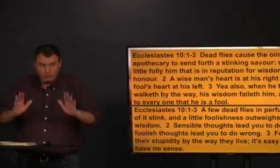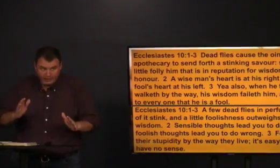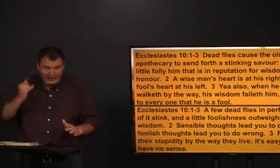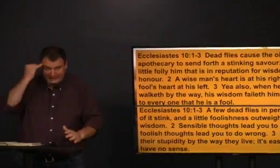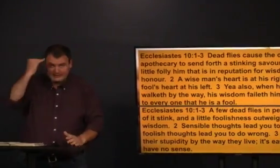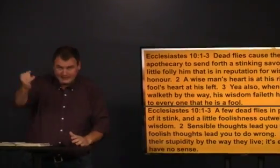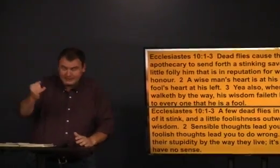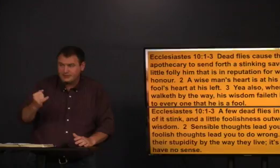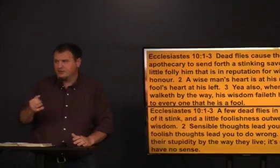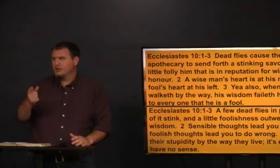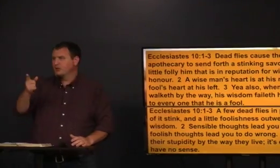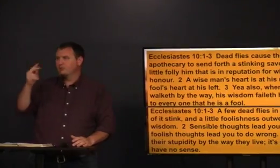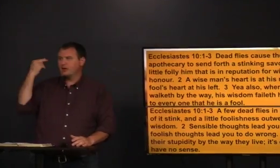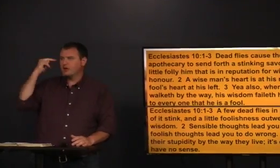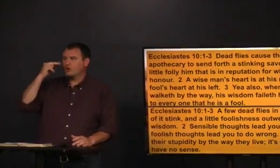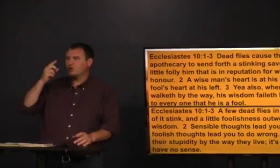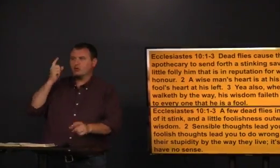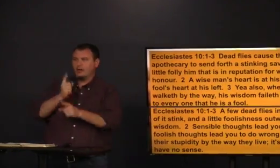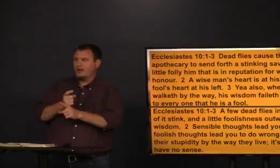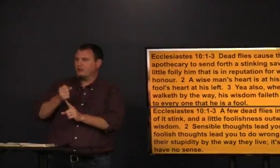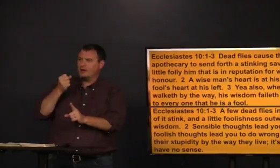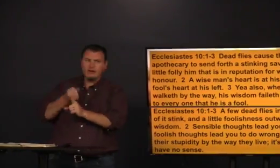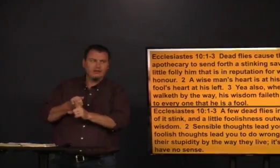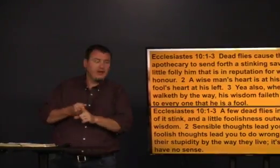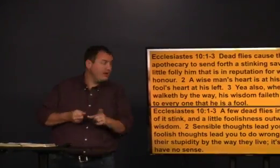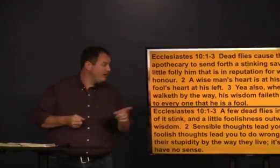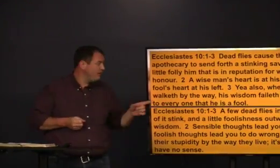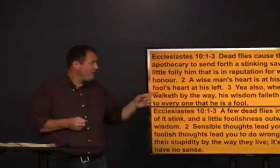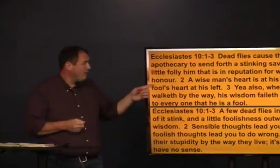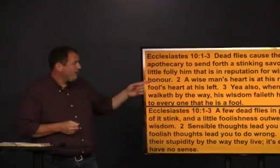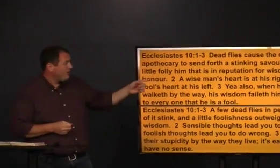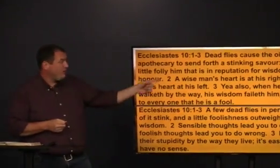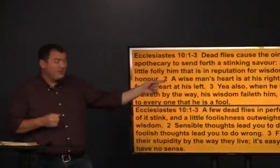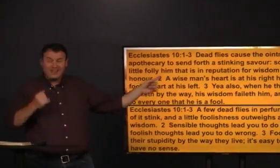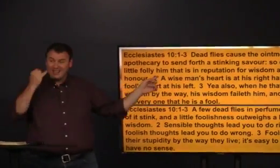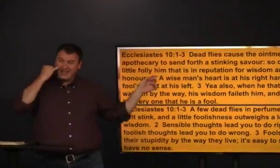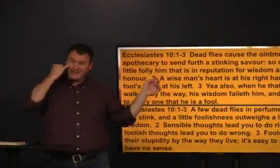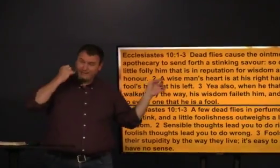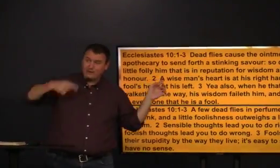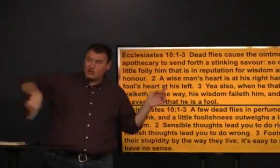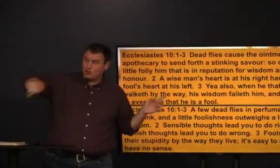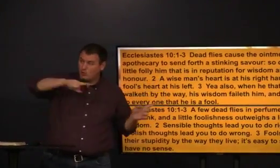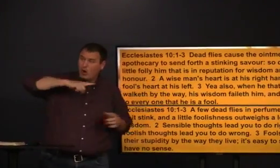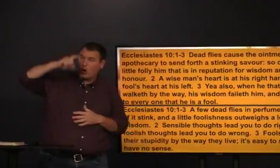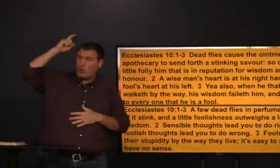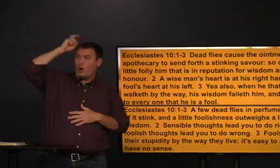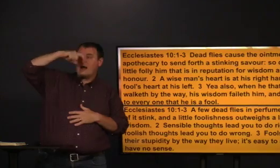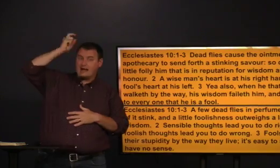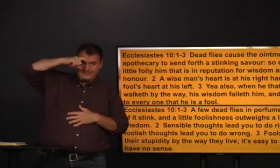great ideas, but Nicole, you hit it right on the head. If you are